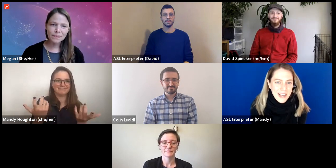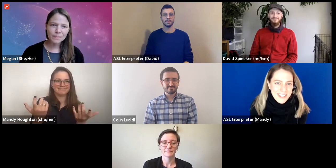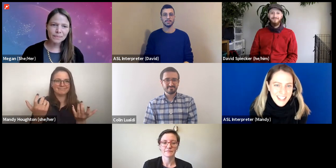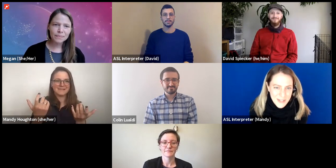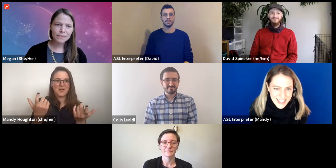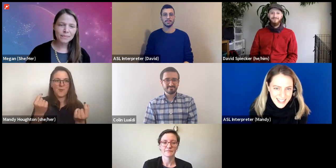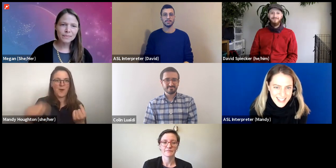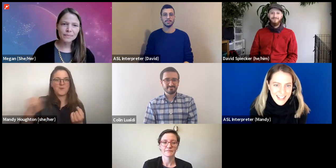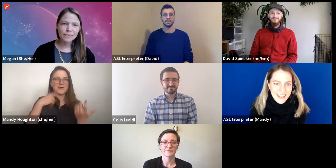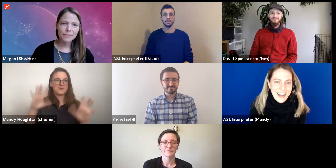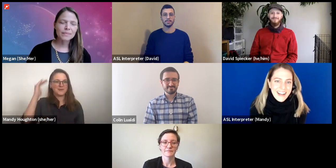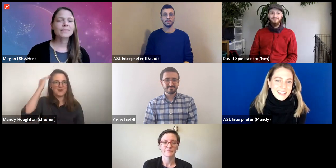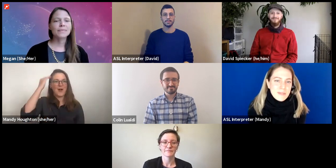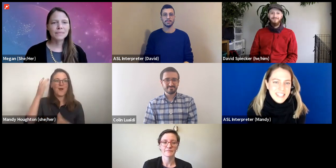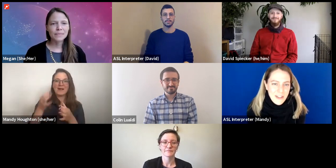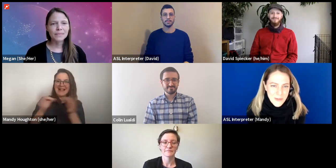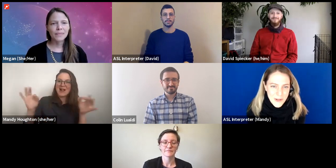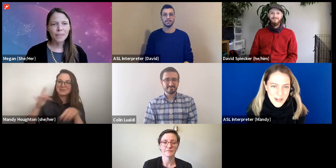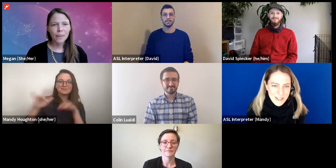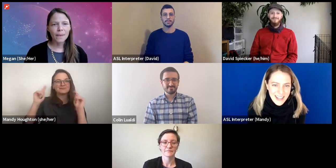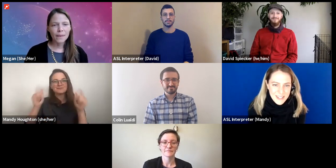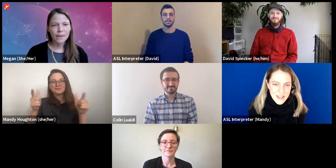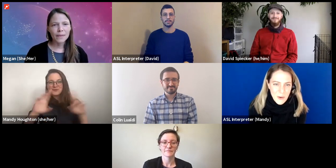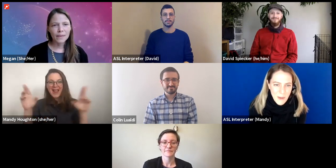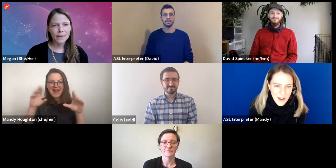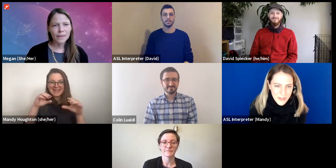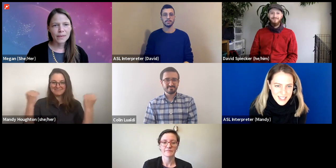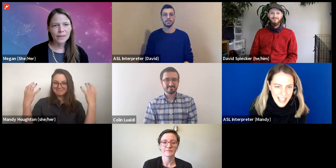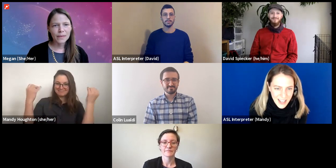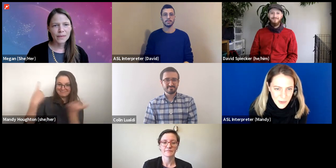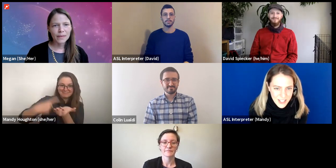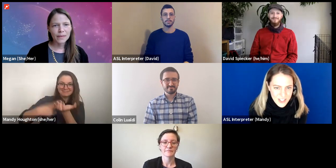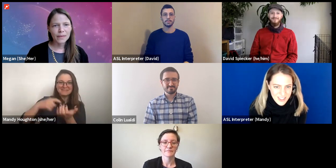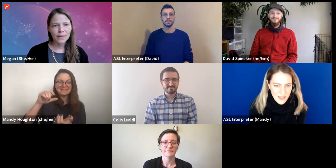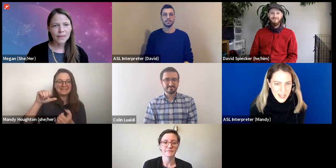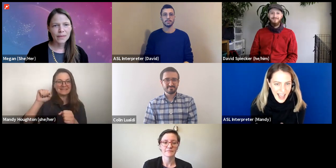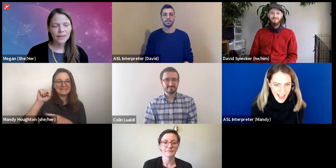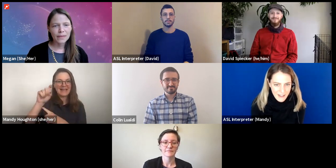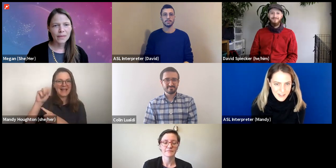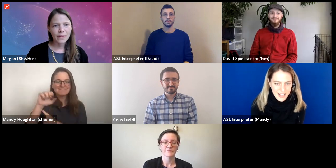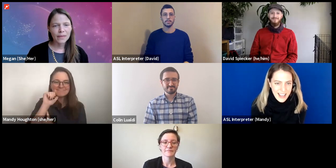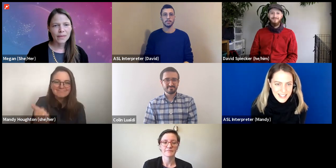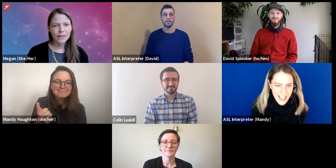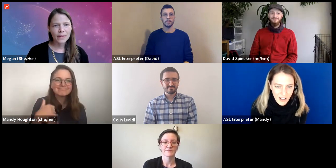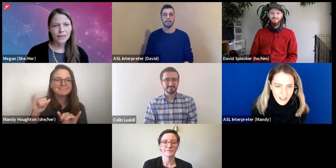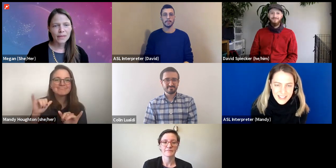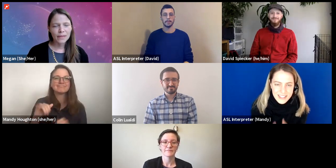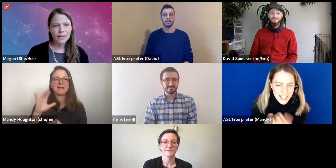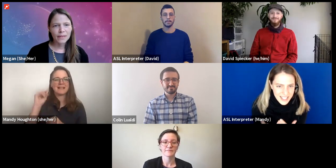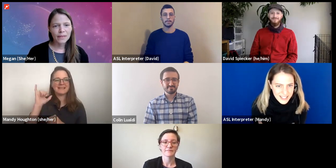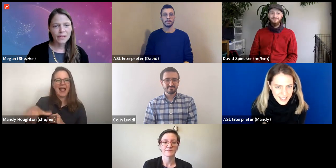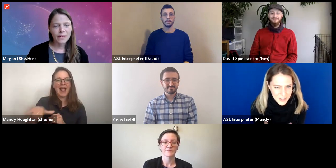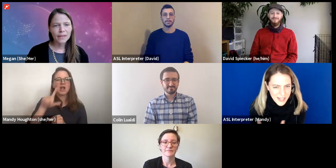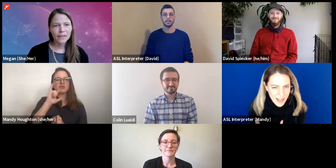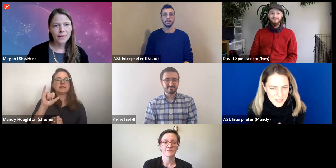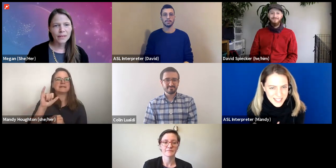my minor in linguistics, then a little bit down the road, I realized, wow, this language that we have in ASL, it